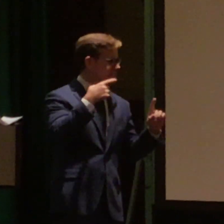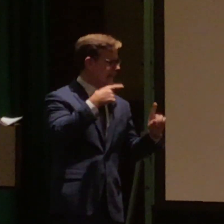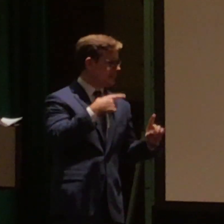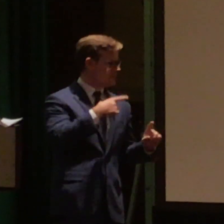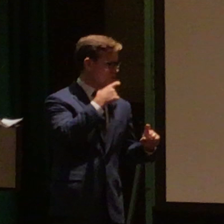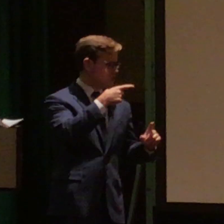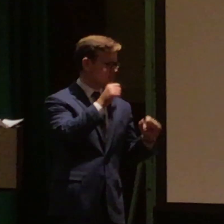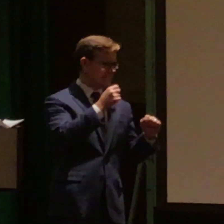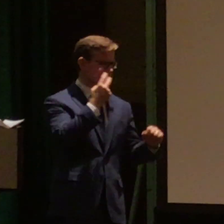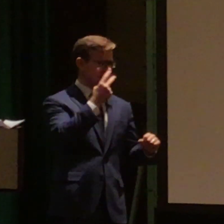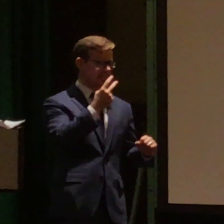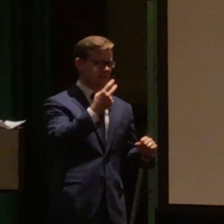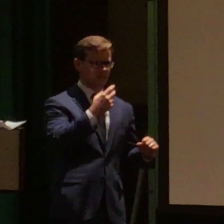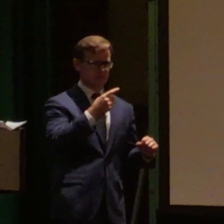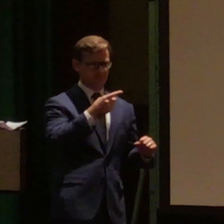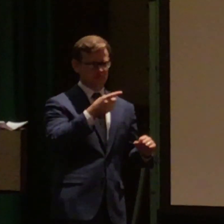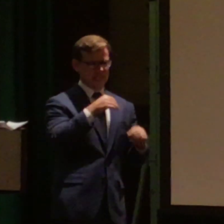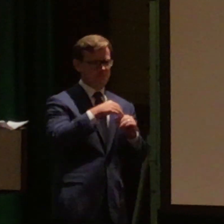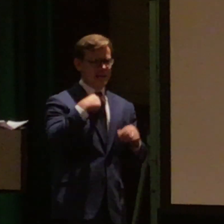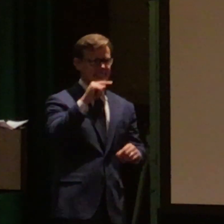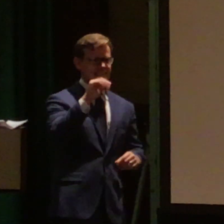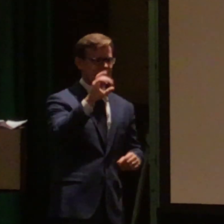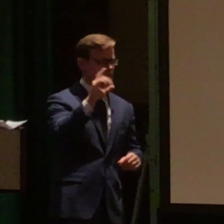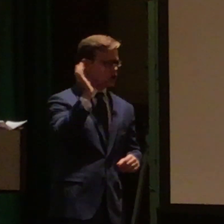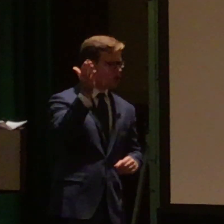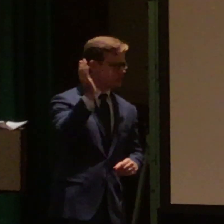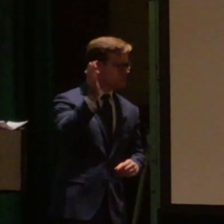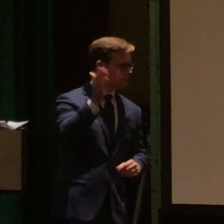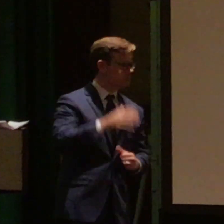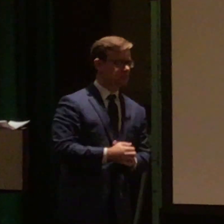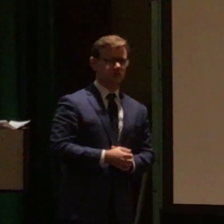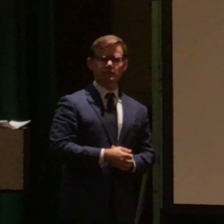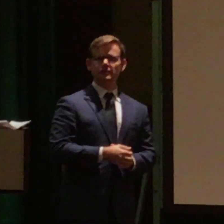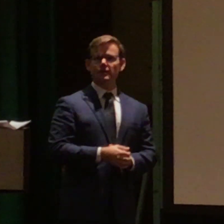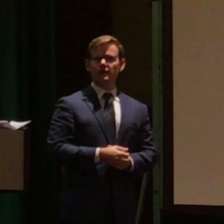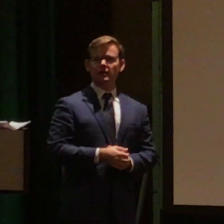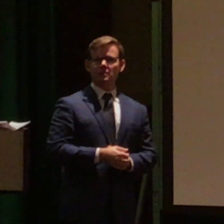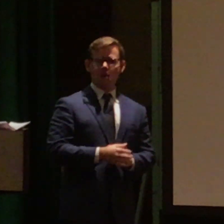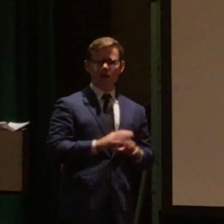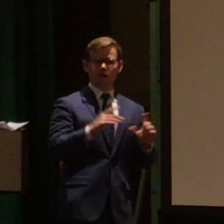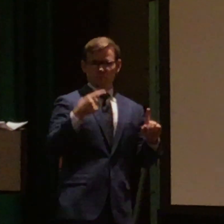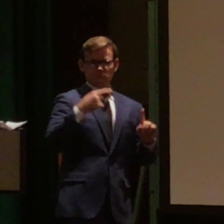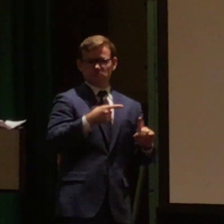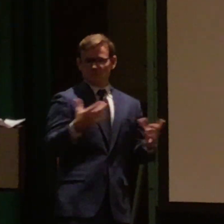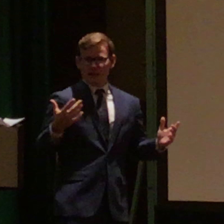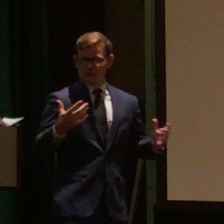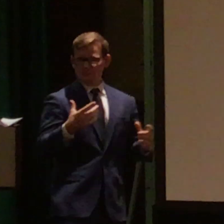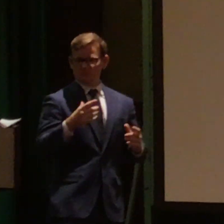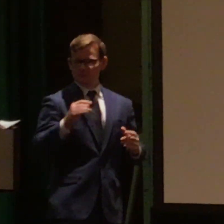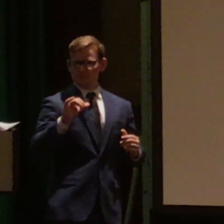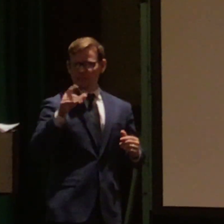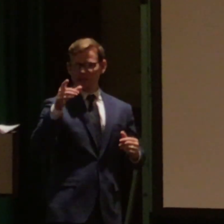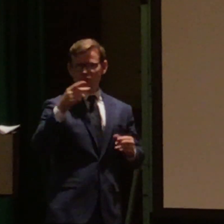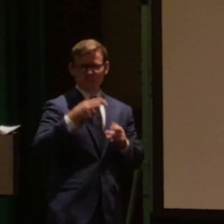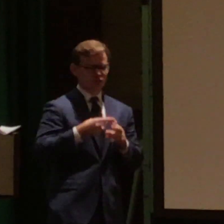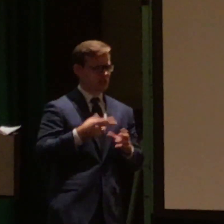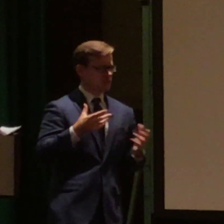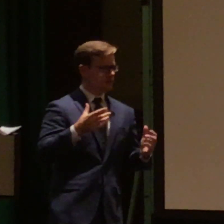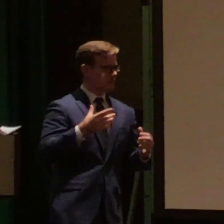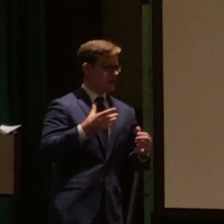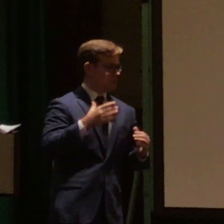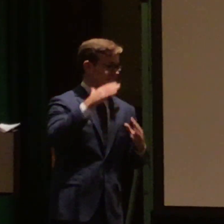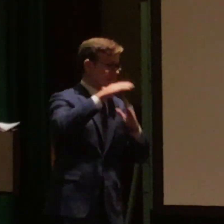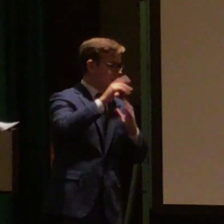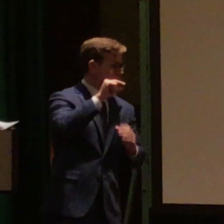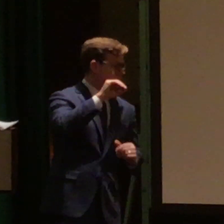well. I'm not going to expand the details very much with you because that information is available on my TED Talk,